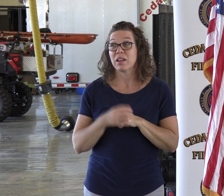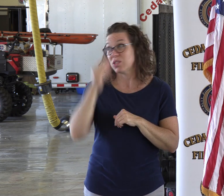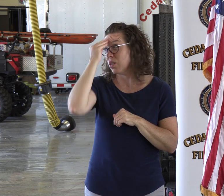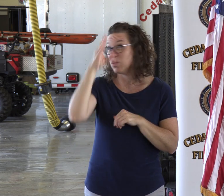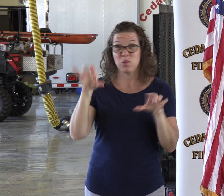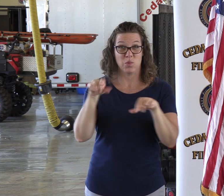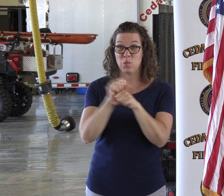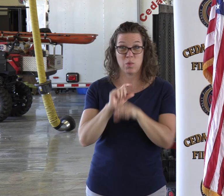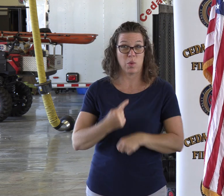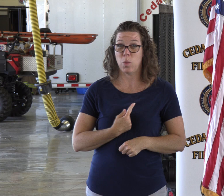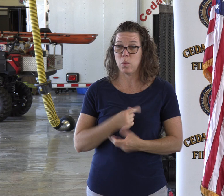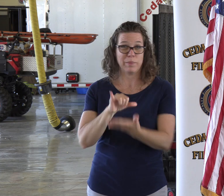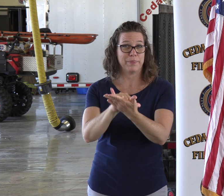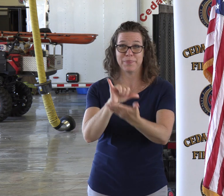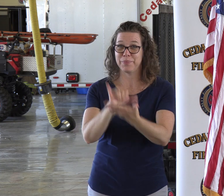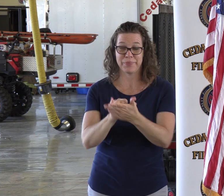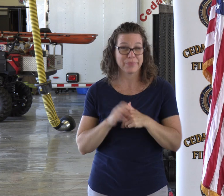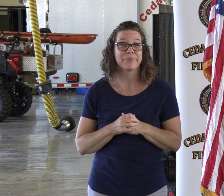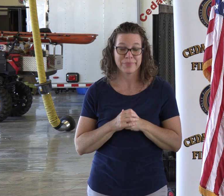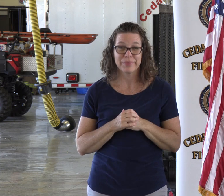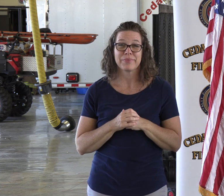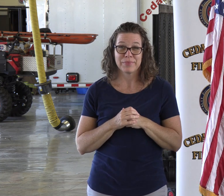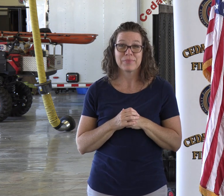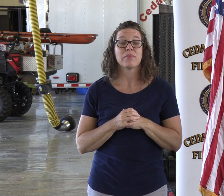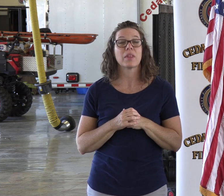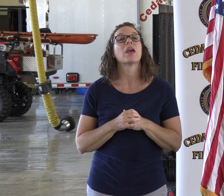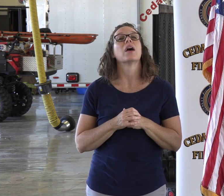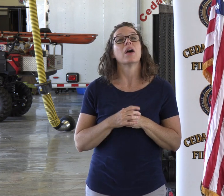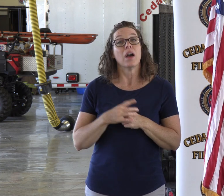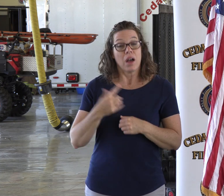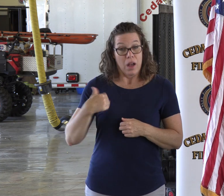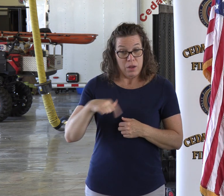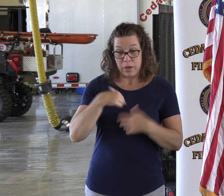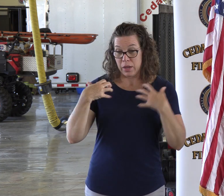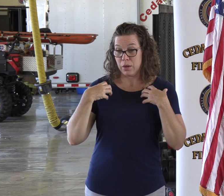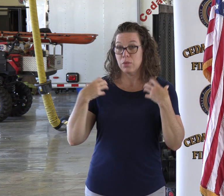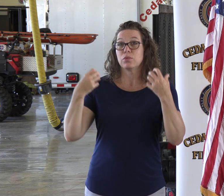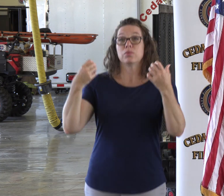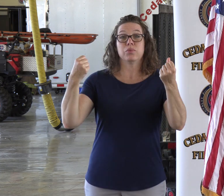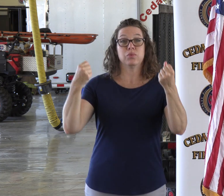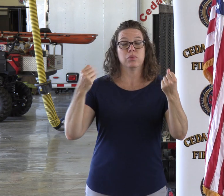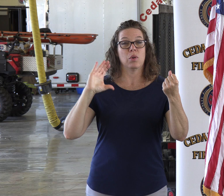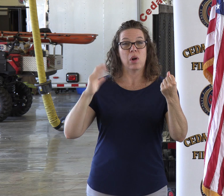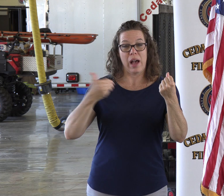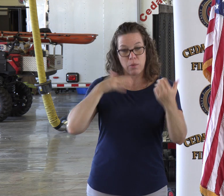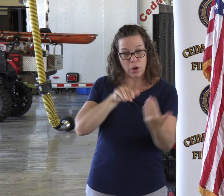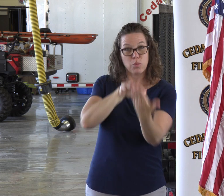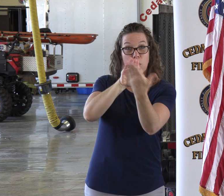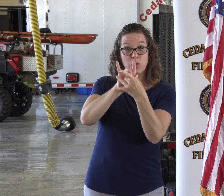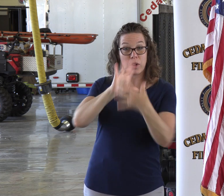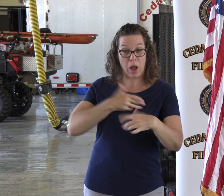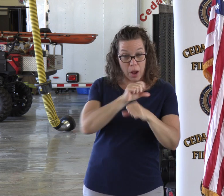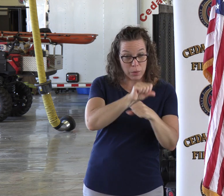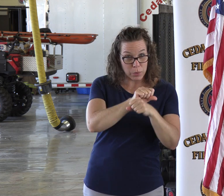alone. And our comeback and our response is based on not just our